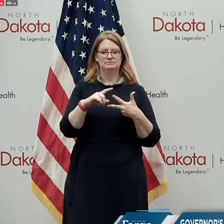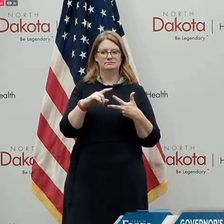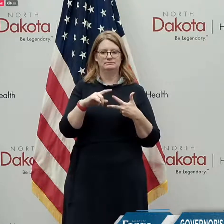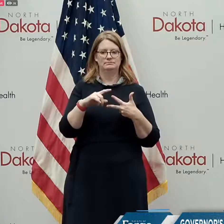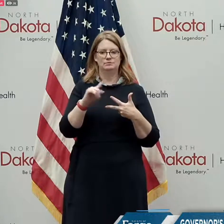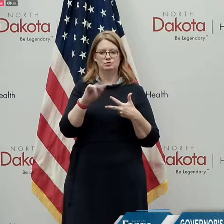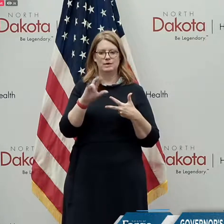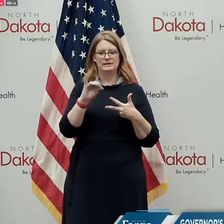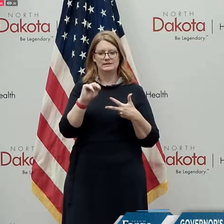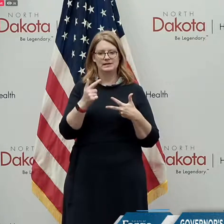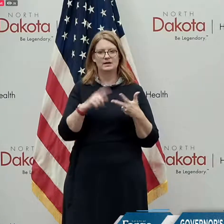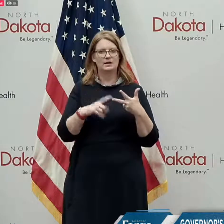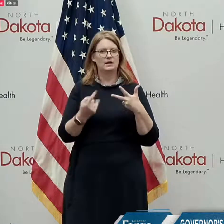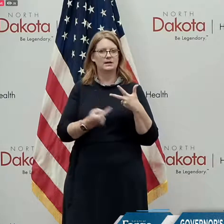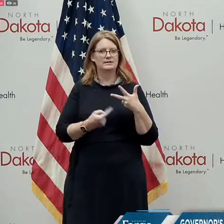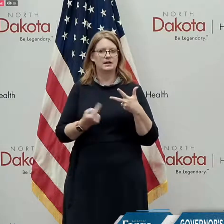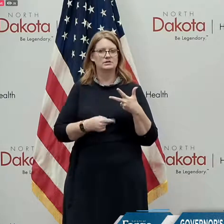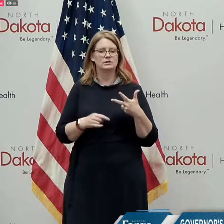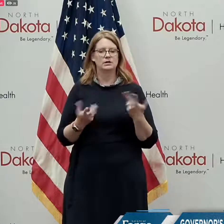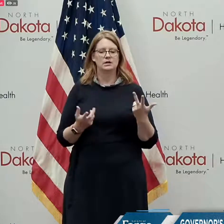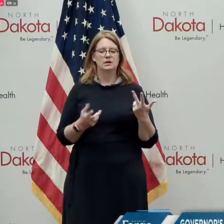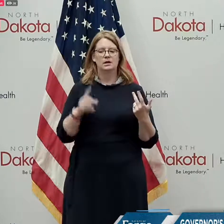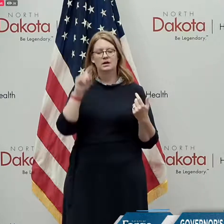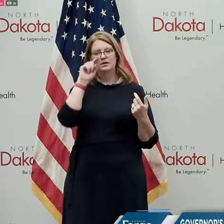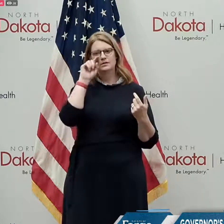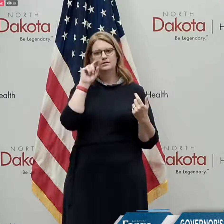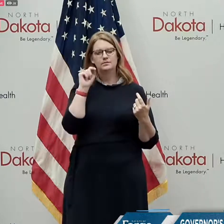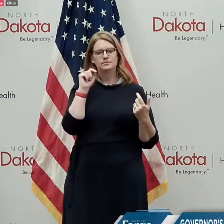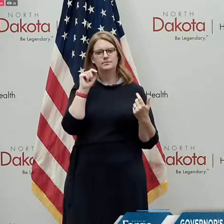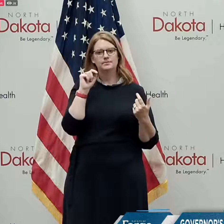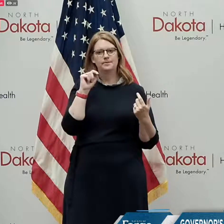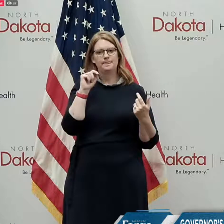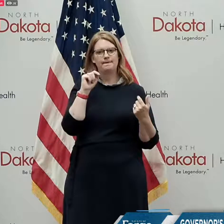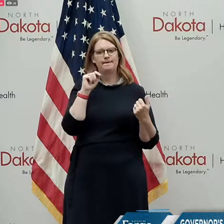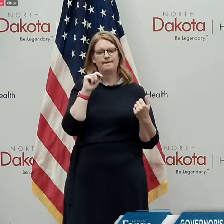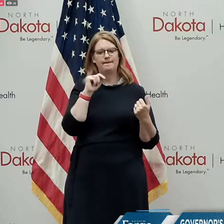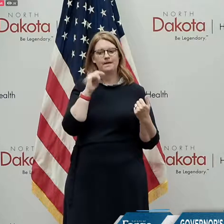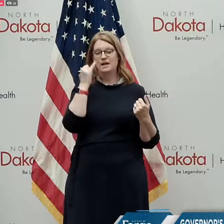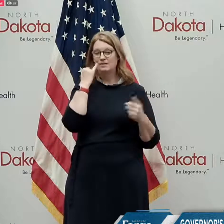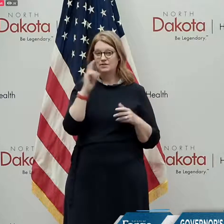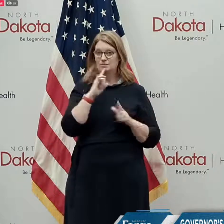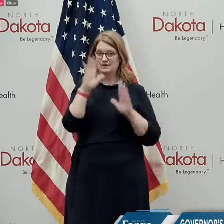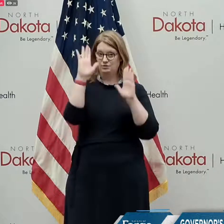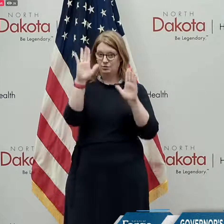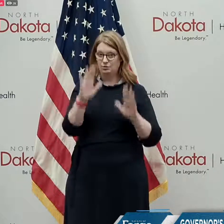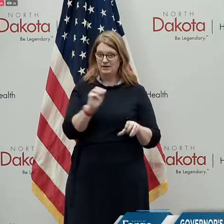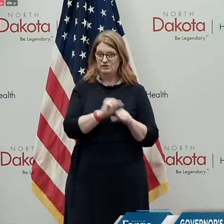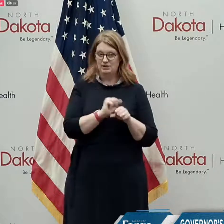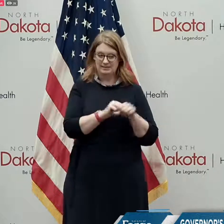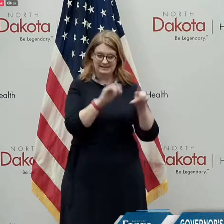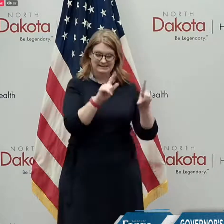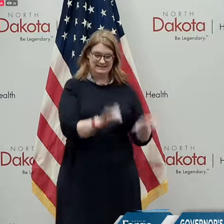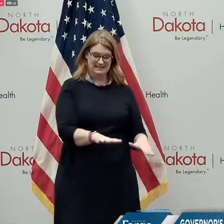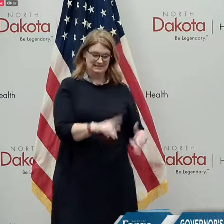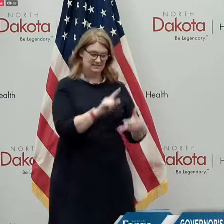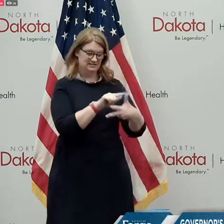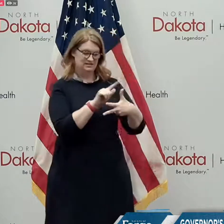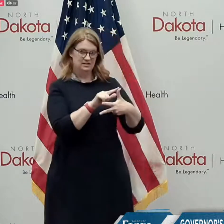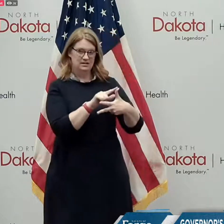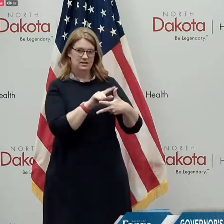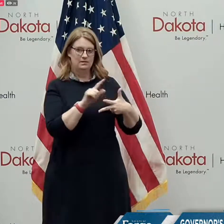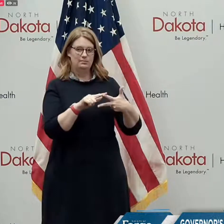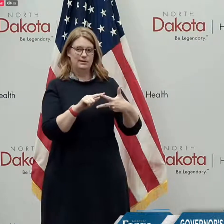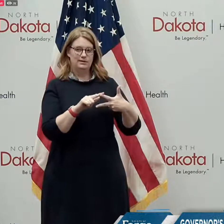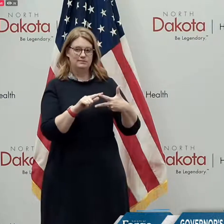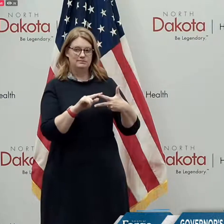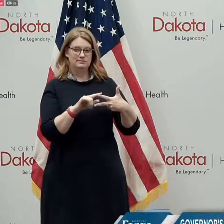most effective way to spread. So the spread, if we do a great job of testing, but we aren't doing a good job on the